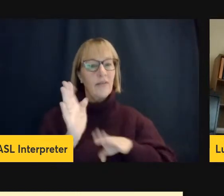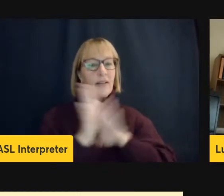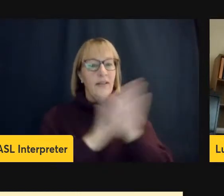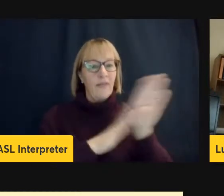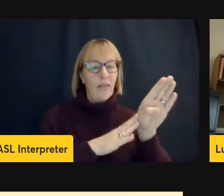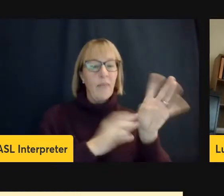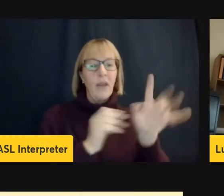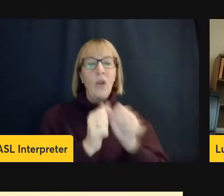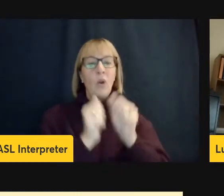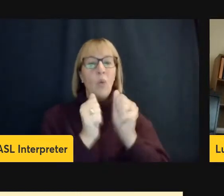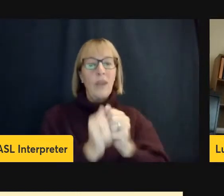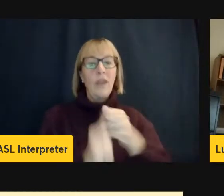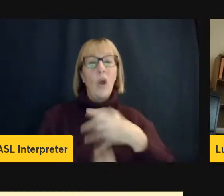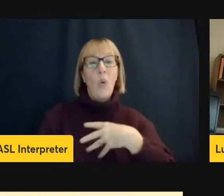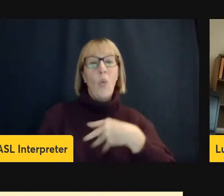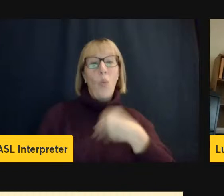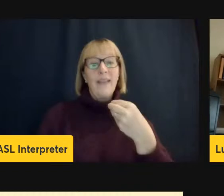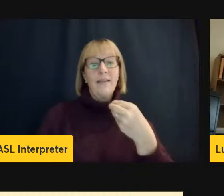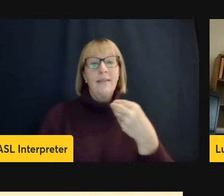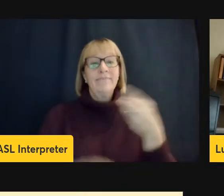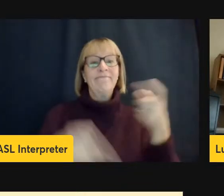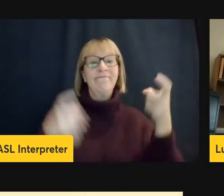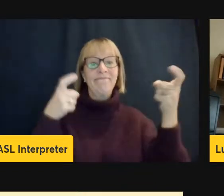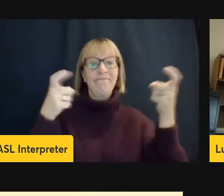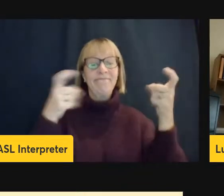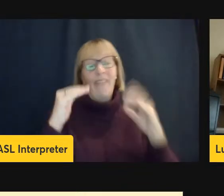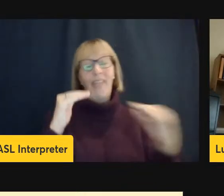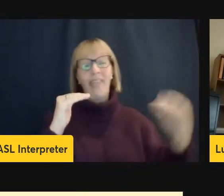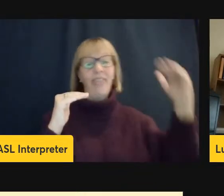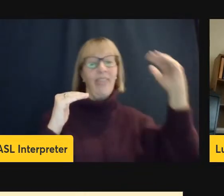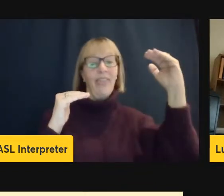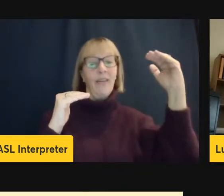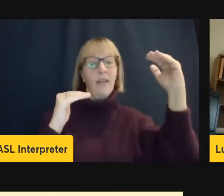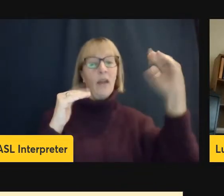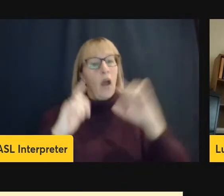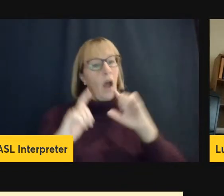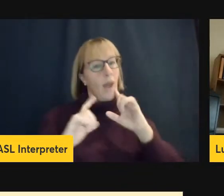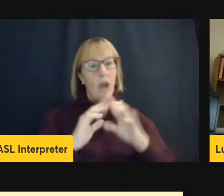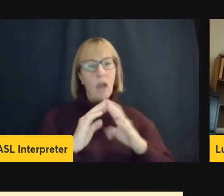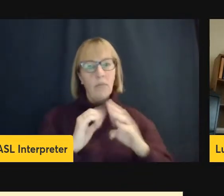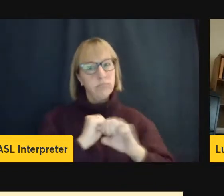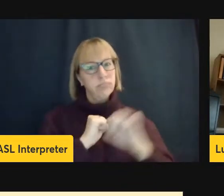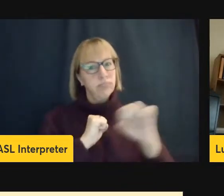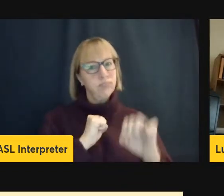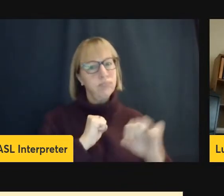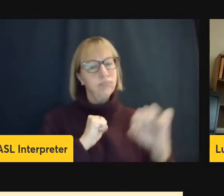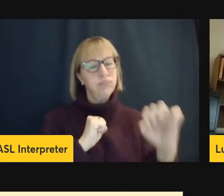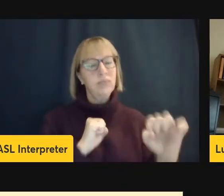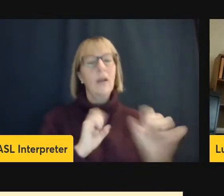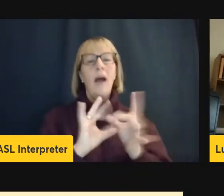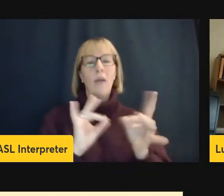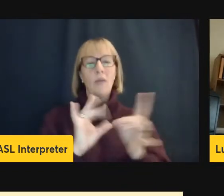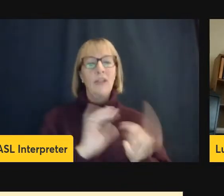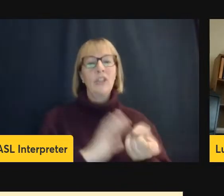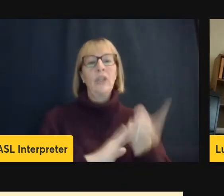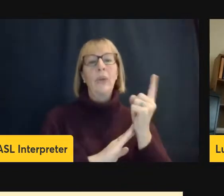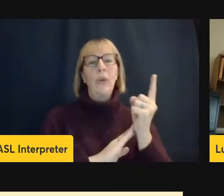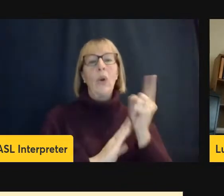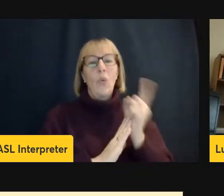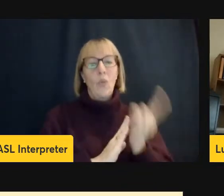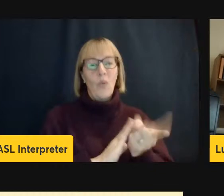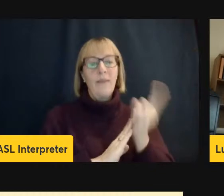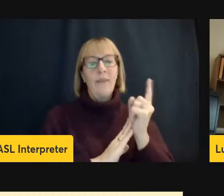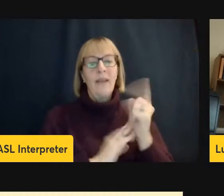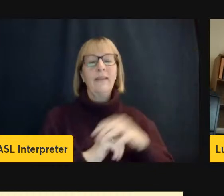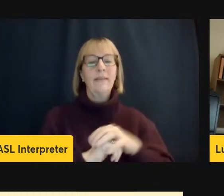with white supremacy. And this is not an exaggeration, and as I will mention in a moment. This